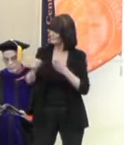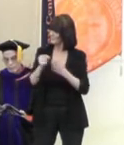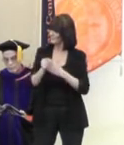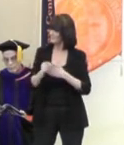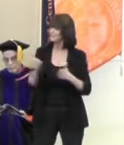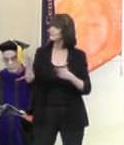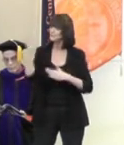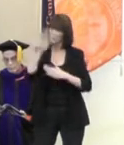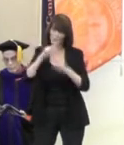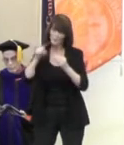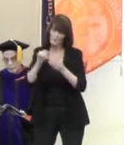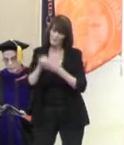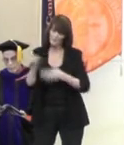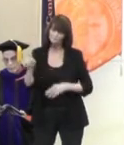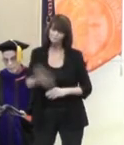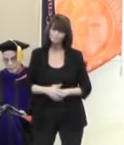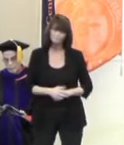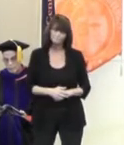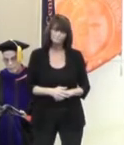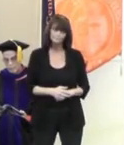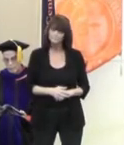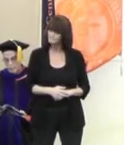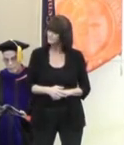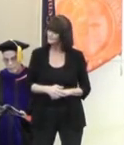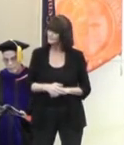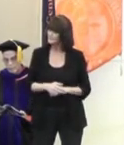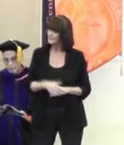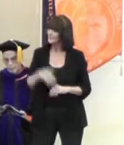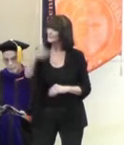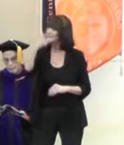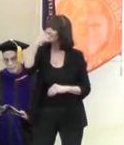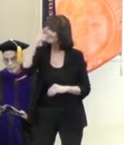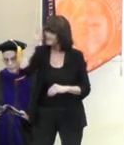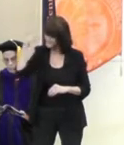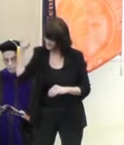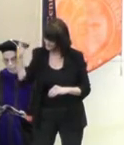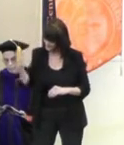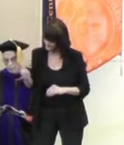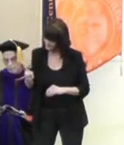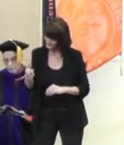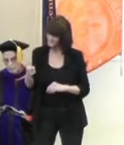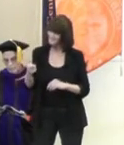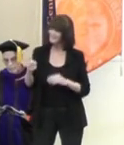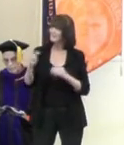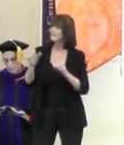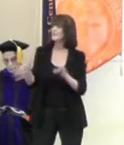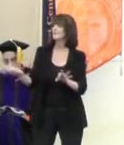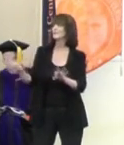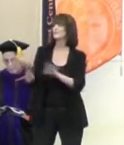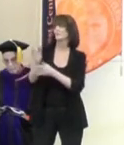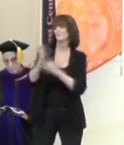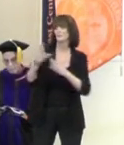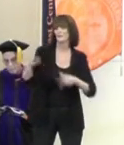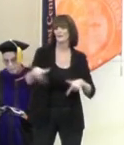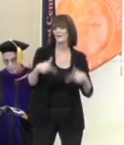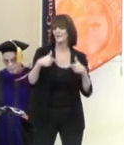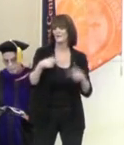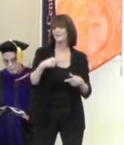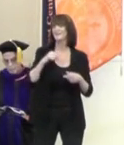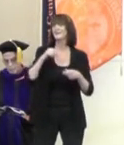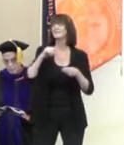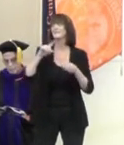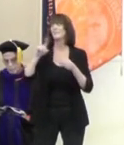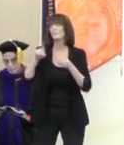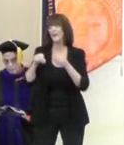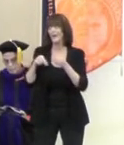You worry about that? It's because the critical part of your life is about to